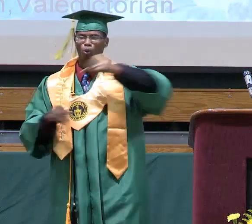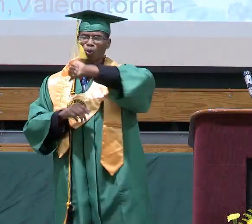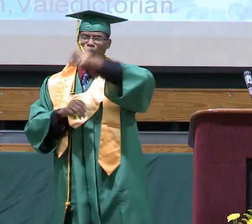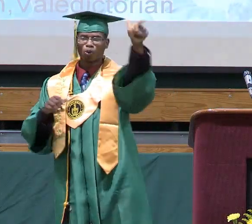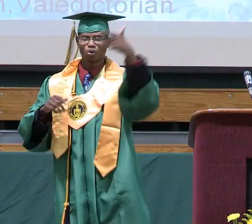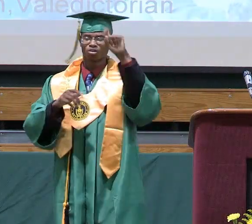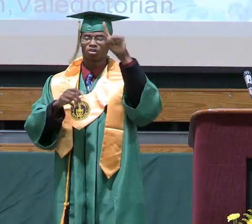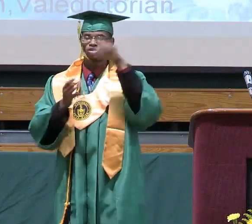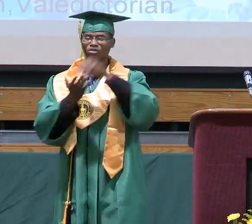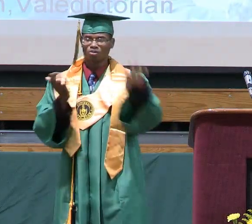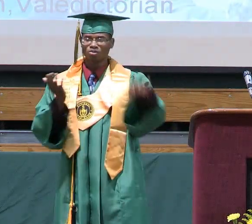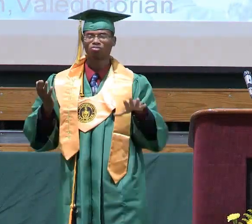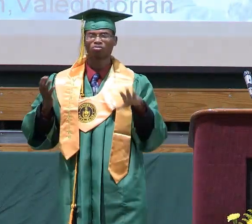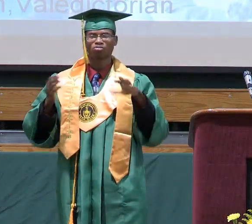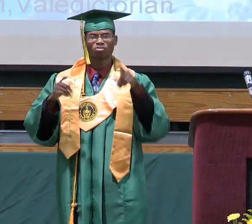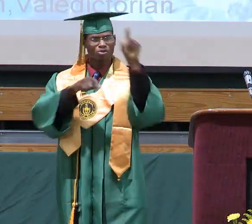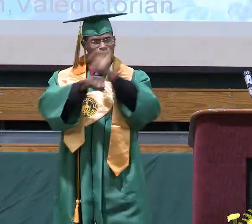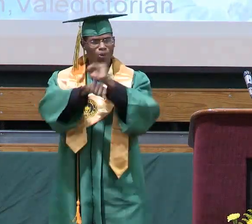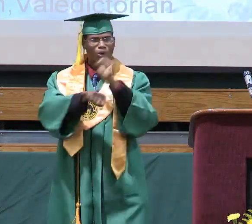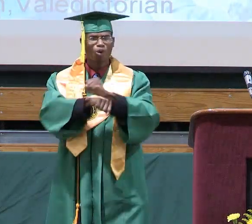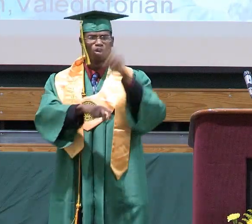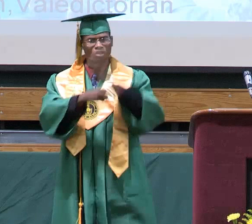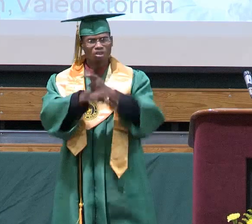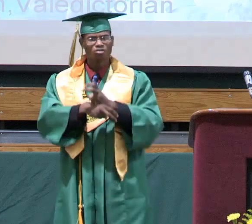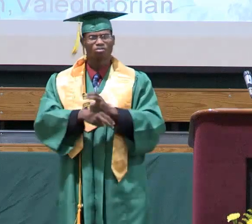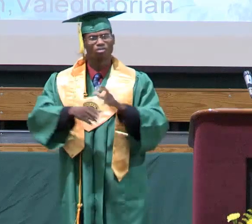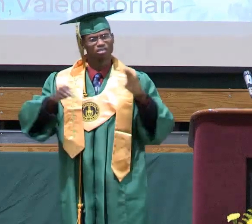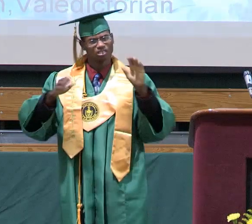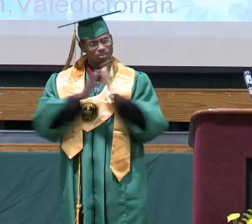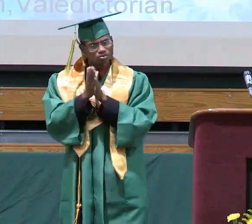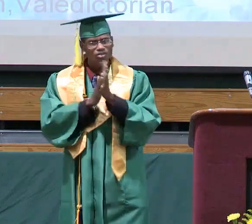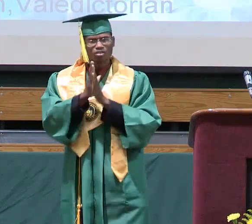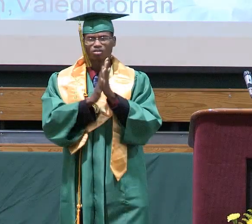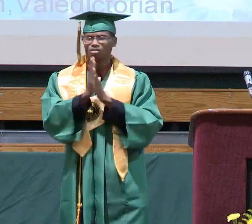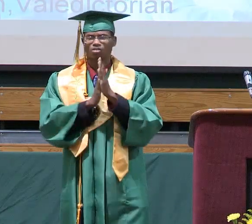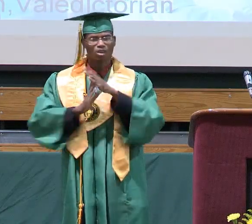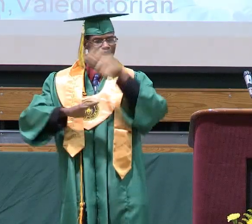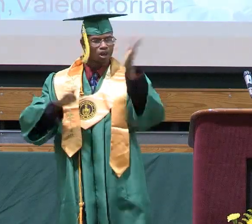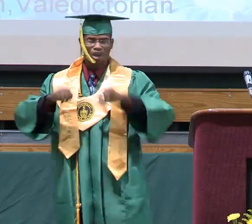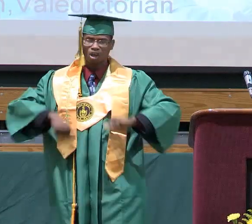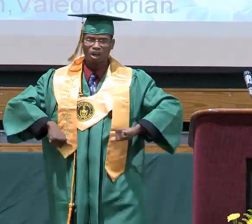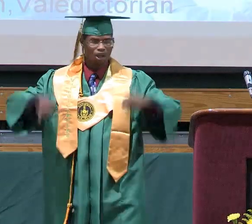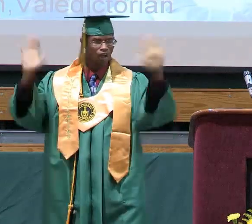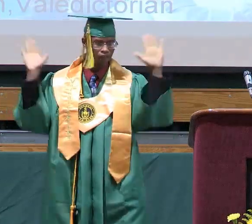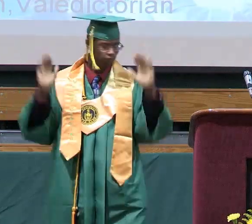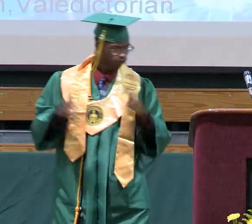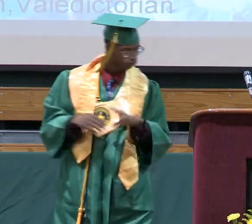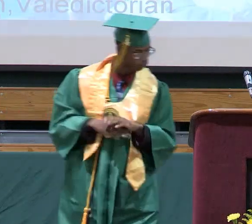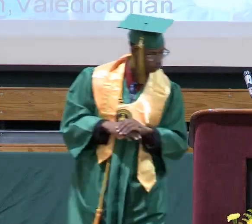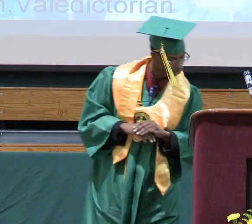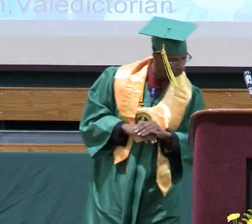So I encourage all GSD students, work hard, stay motivated, never give